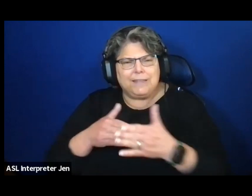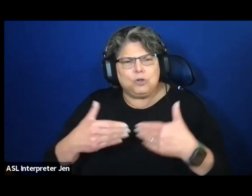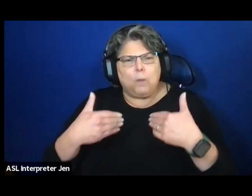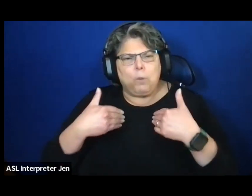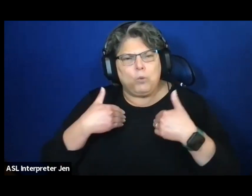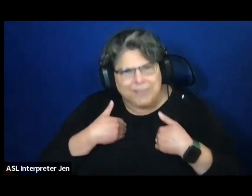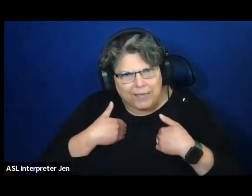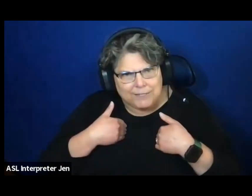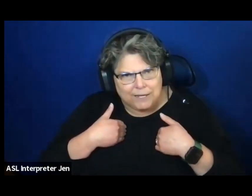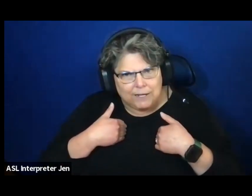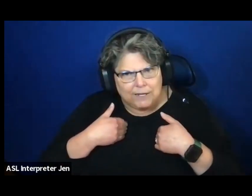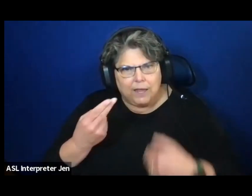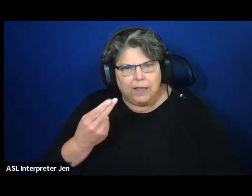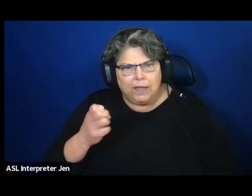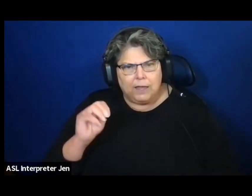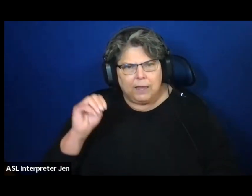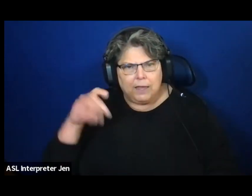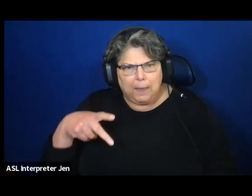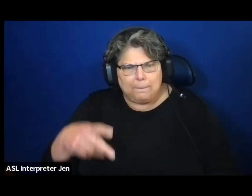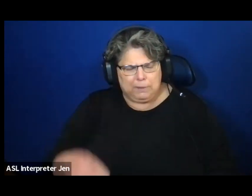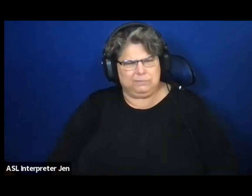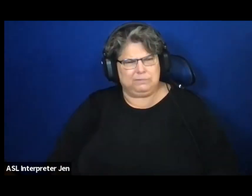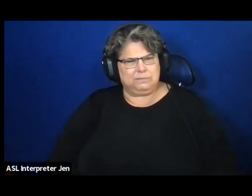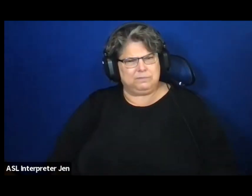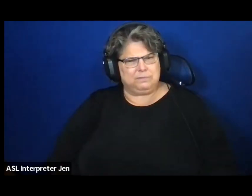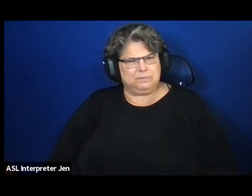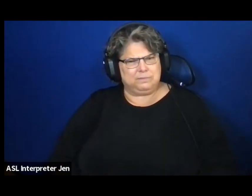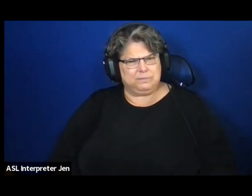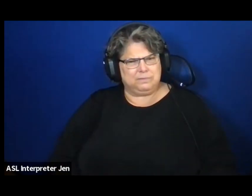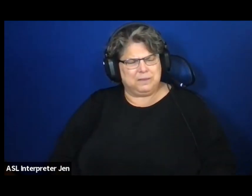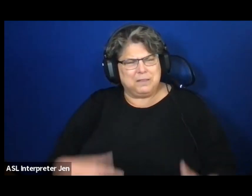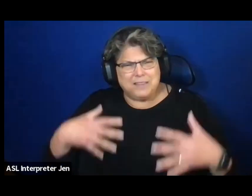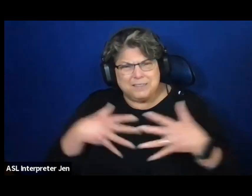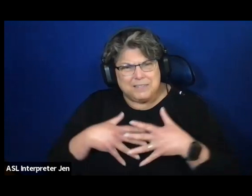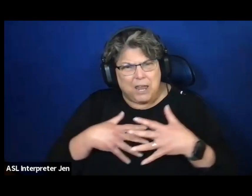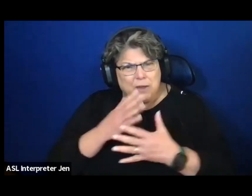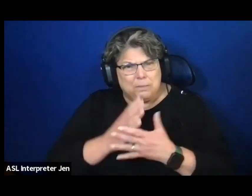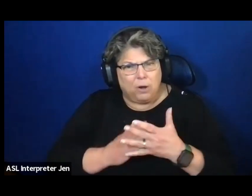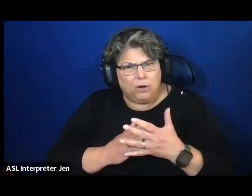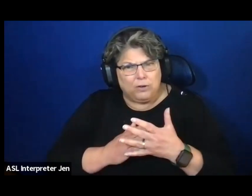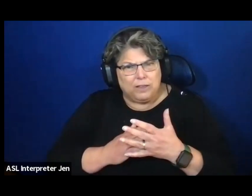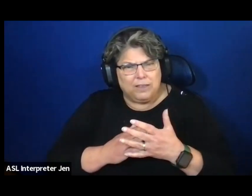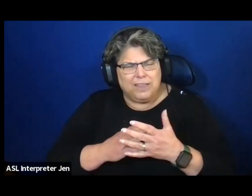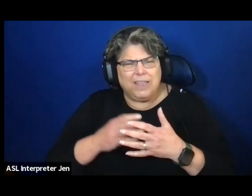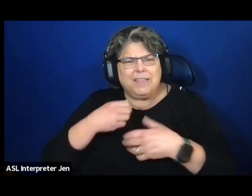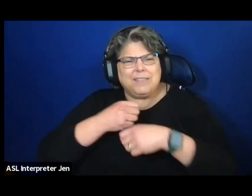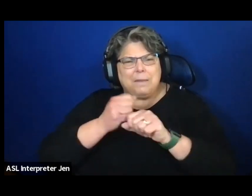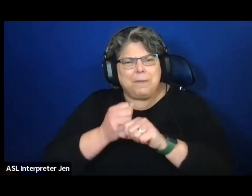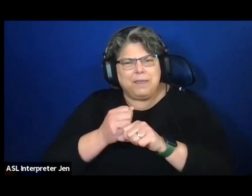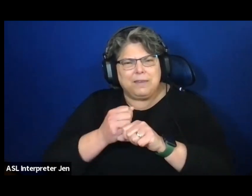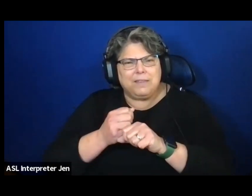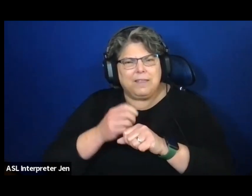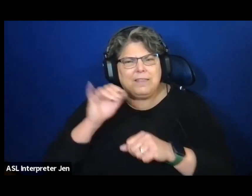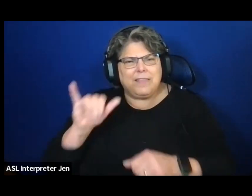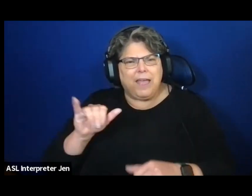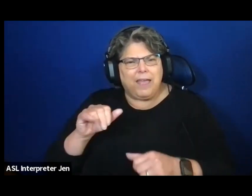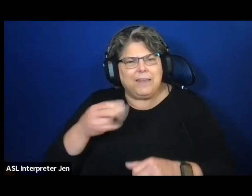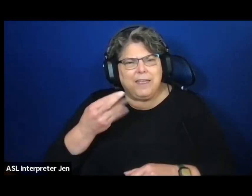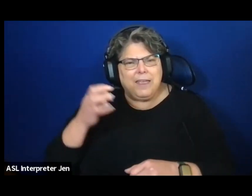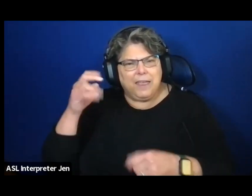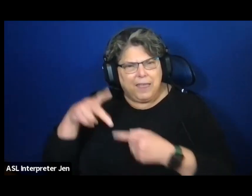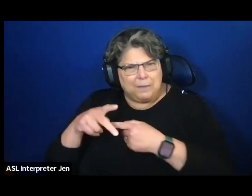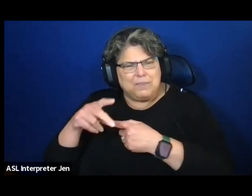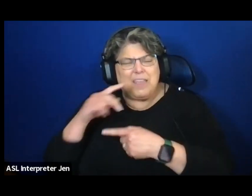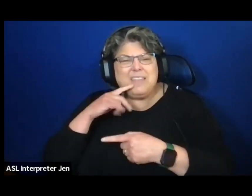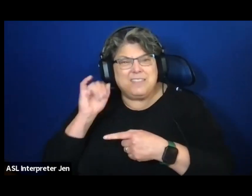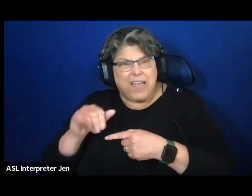hemp or marijuana, what of those, any of those, right? But the scary part is they scheduled hemp as being more dangerous than